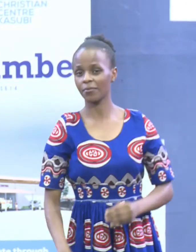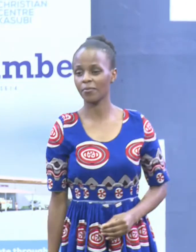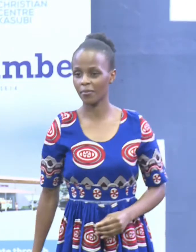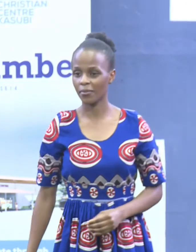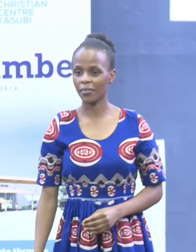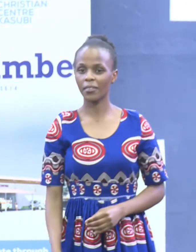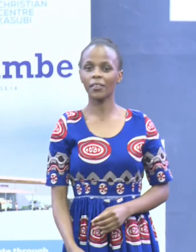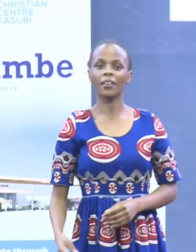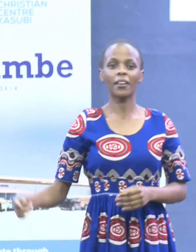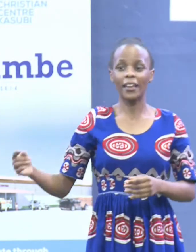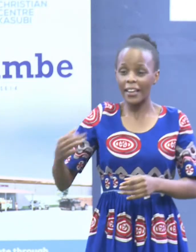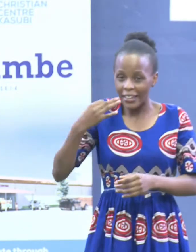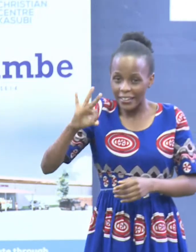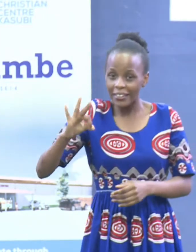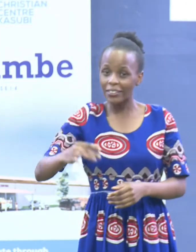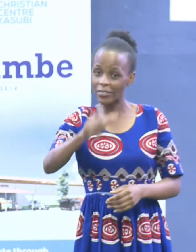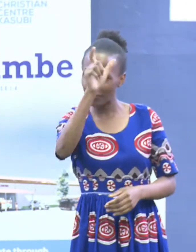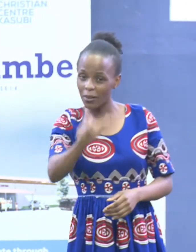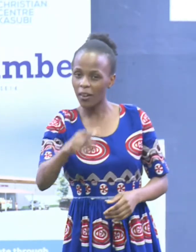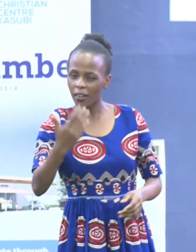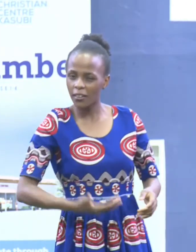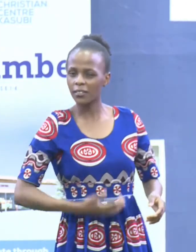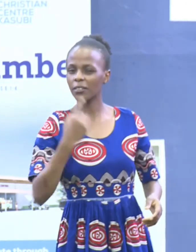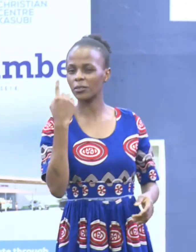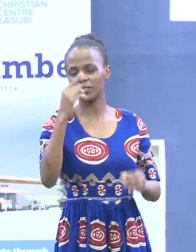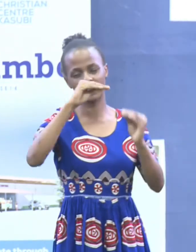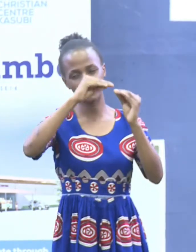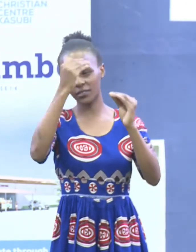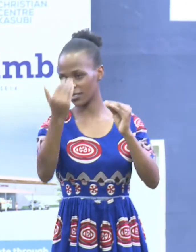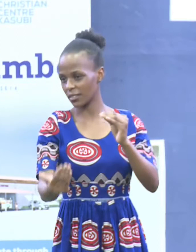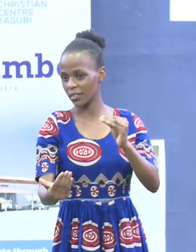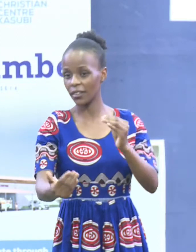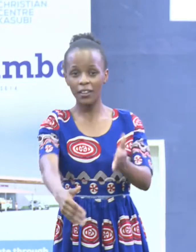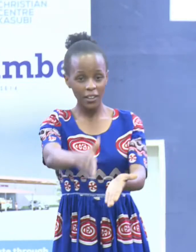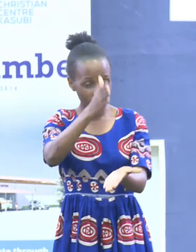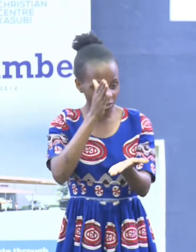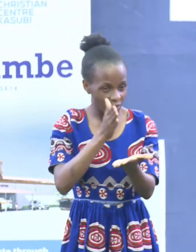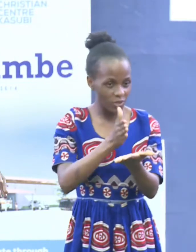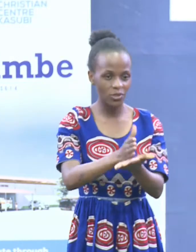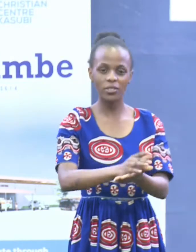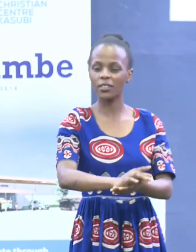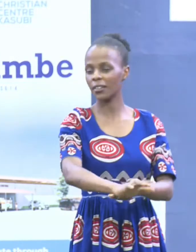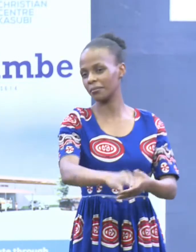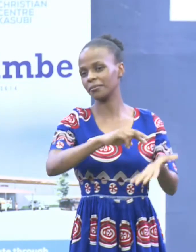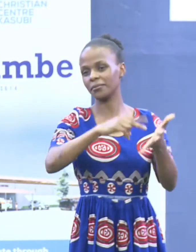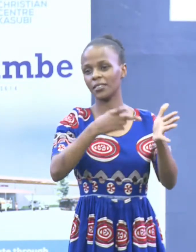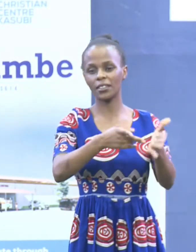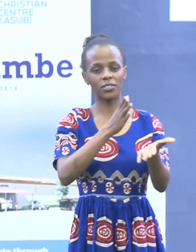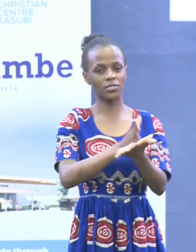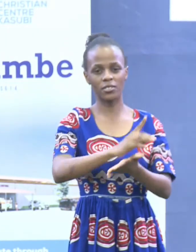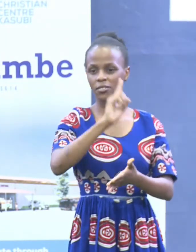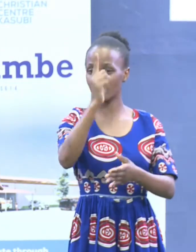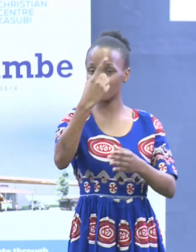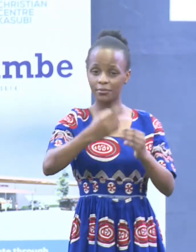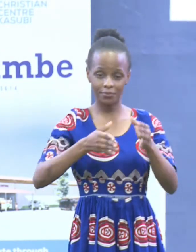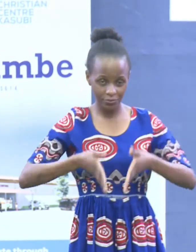begotten son. Oli bw'aba n'omwana omu yekka. If someone has only one son. Otomatikali oyo omwana y'aba omubereberye. That means he's the